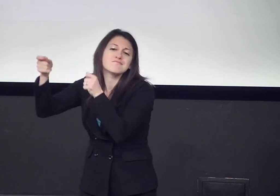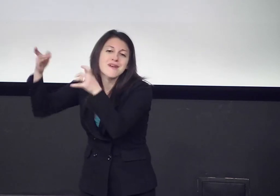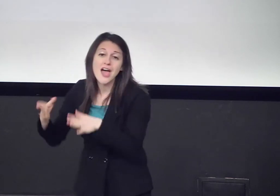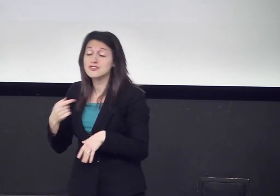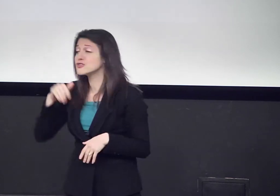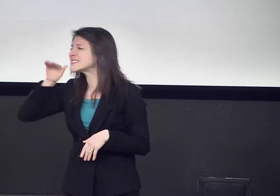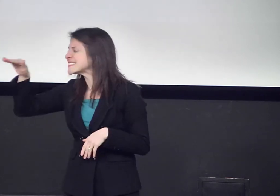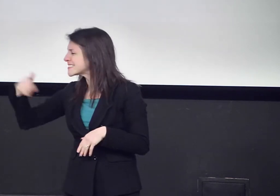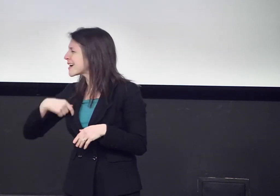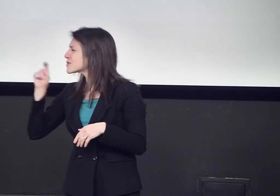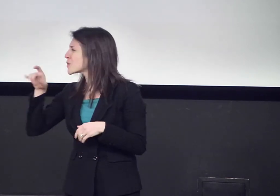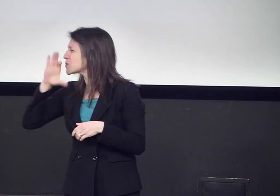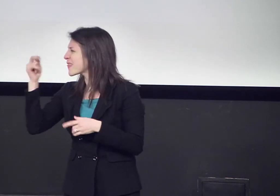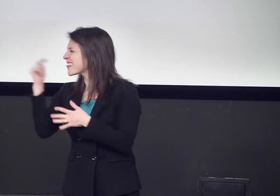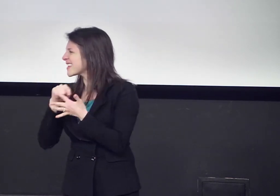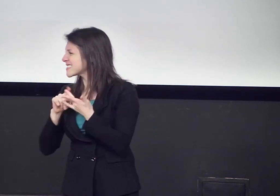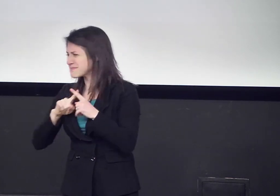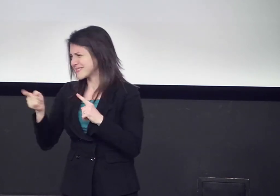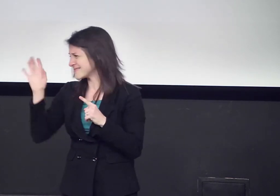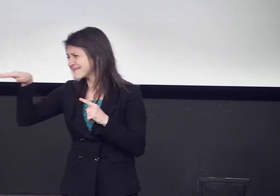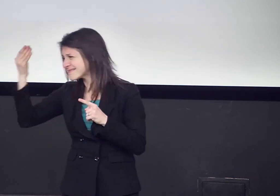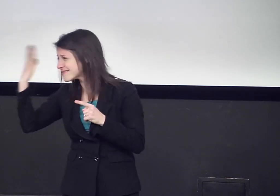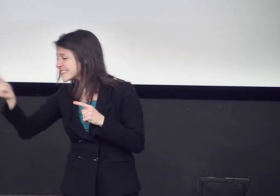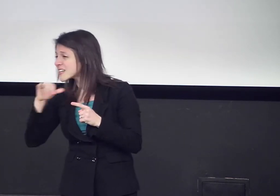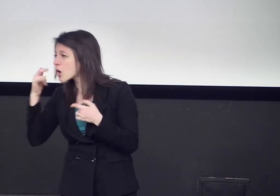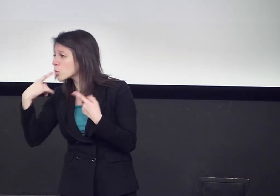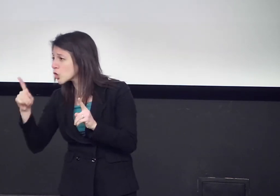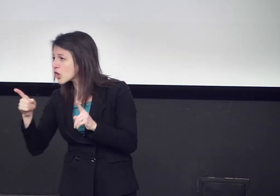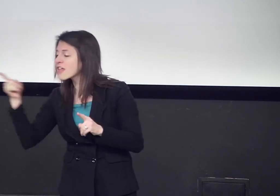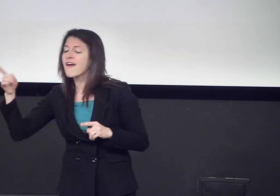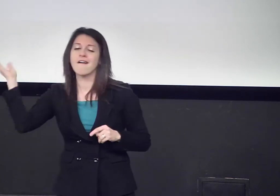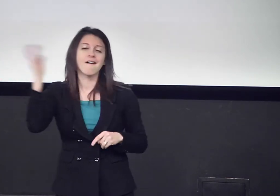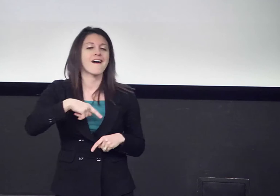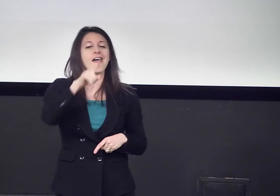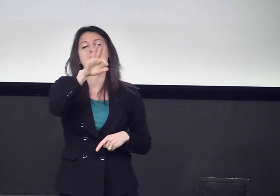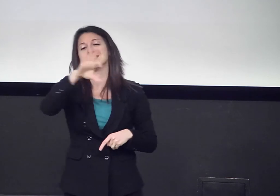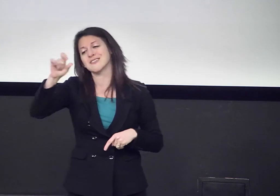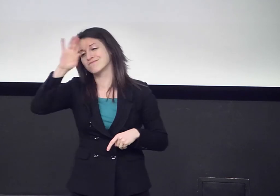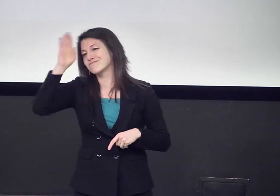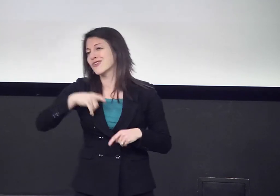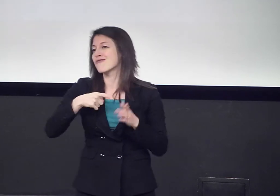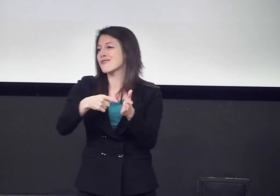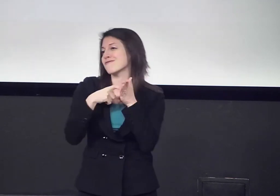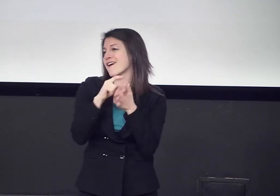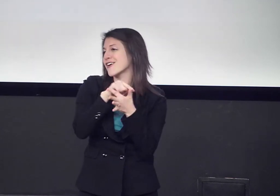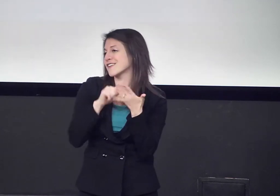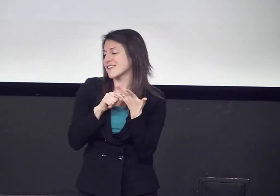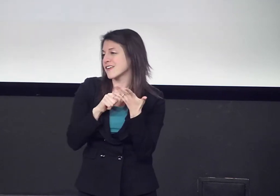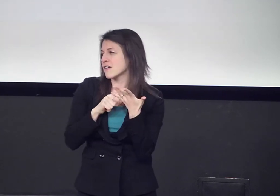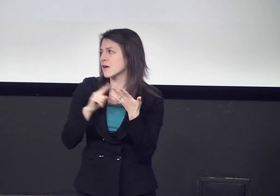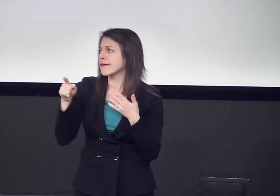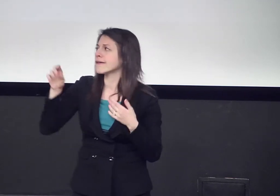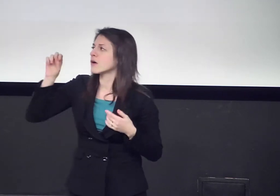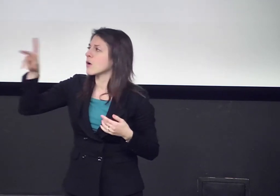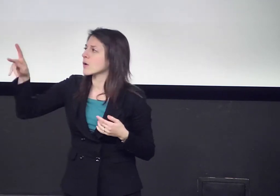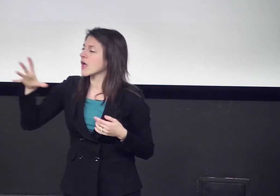rules versus the FCC's rules and what interpreters are supposed to abide by. And oftentimes the VRS providers would